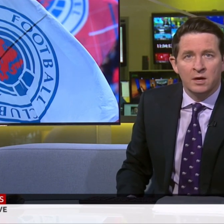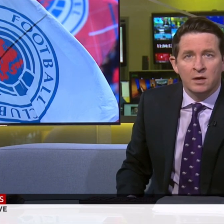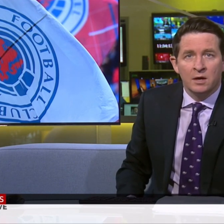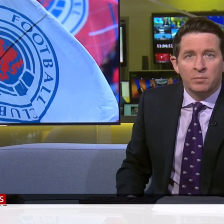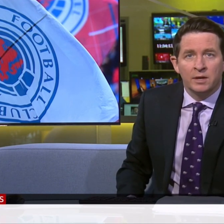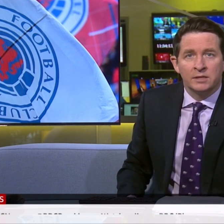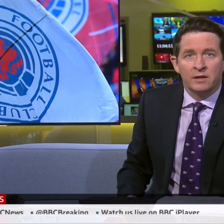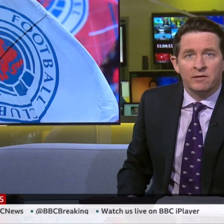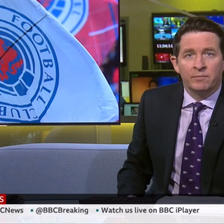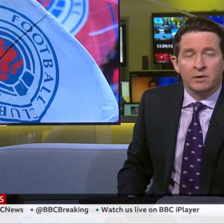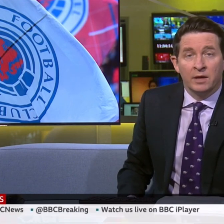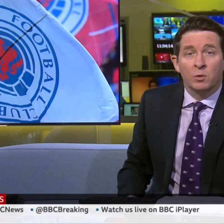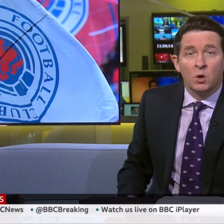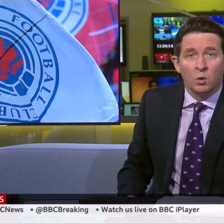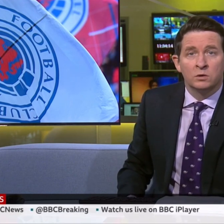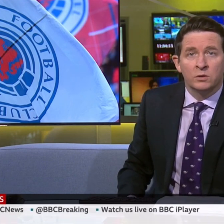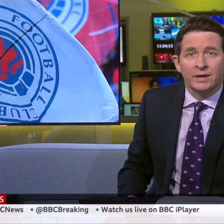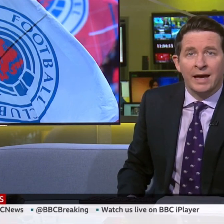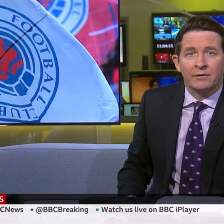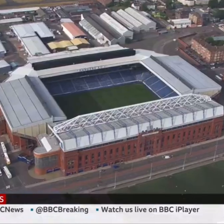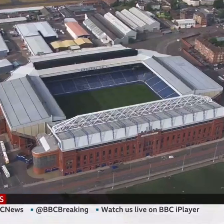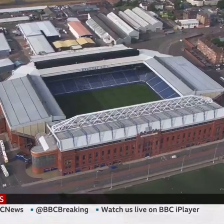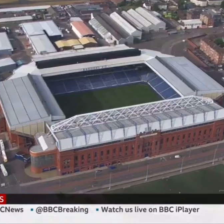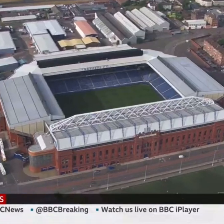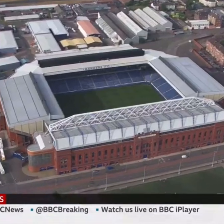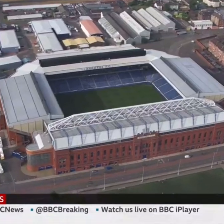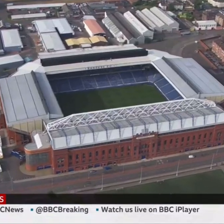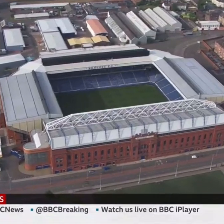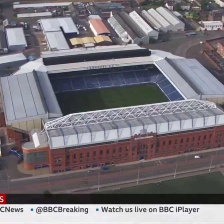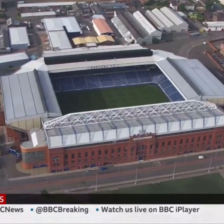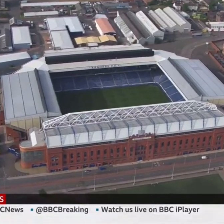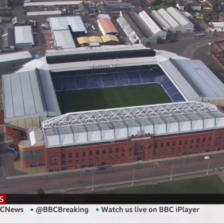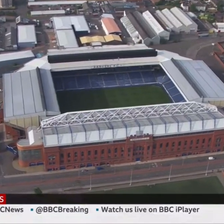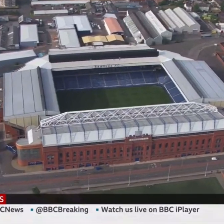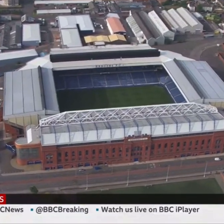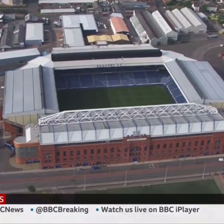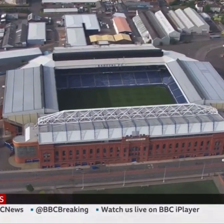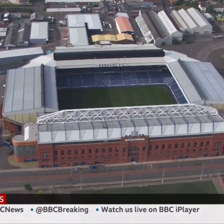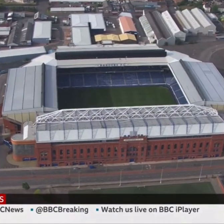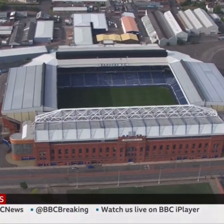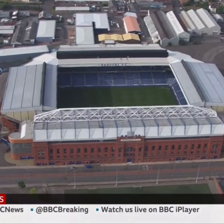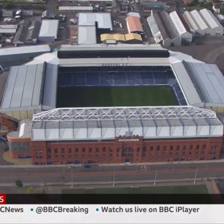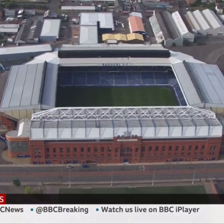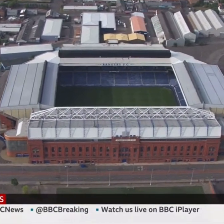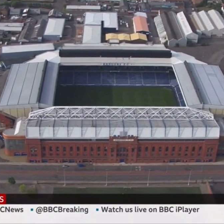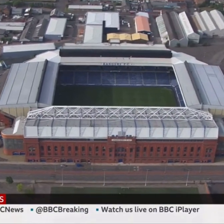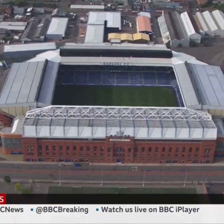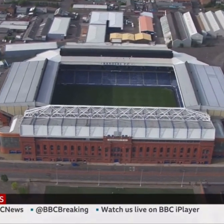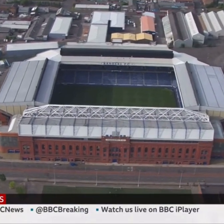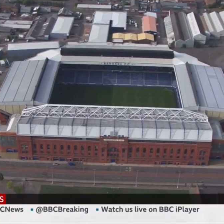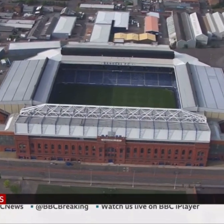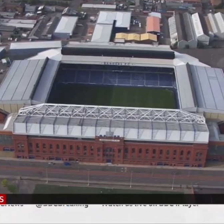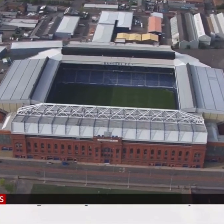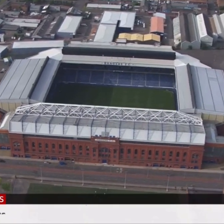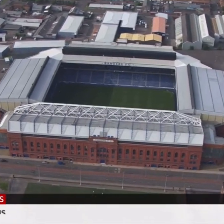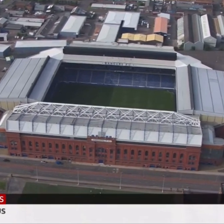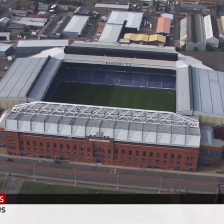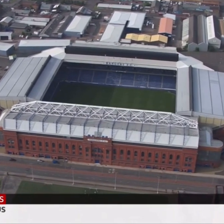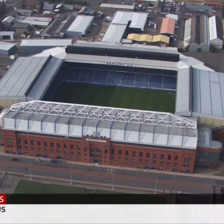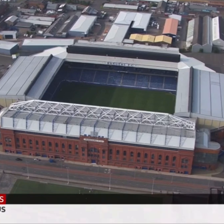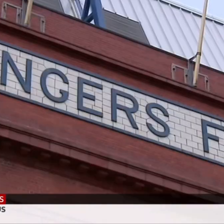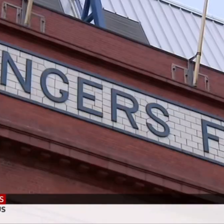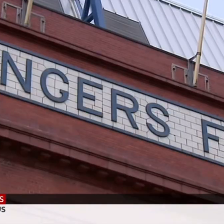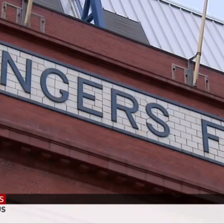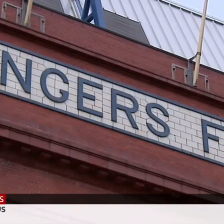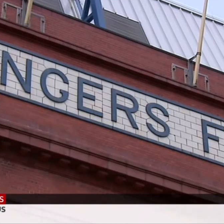rules. Police say they were called to a gathering in Glasgow in the early hours of Sunday morning and 10 people were given fixed penalty notices.